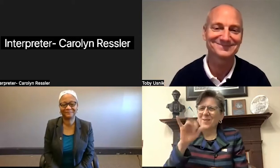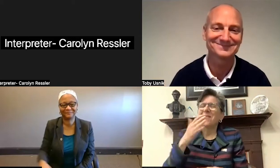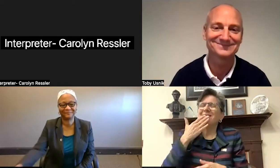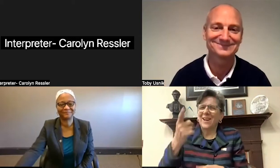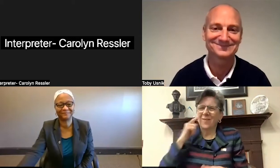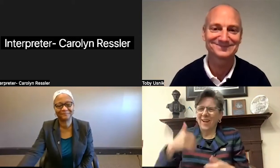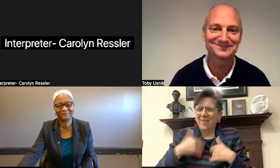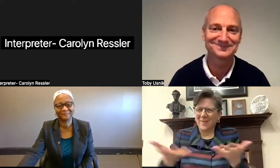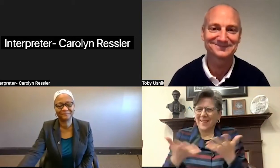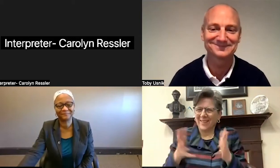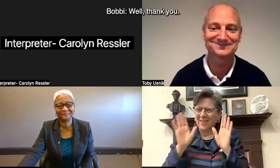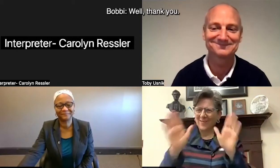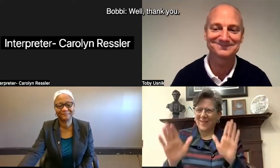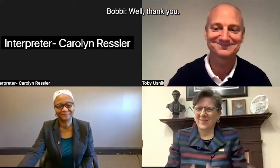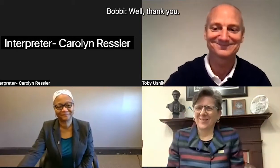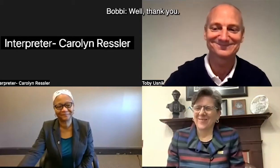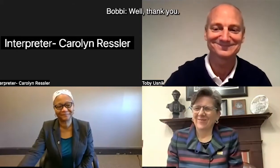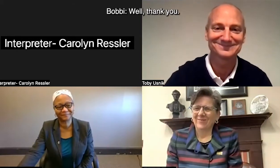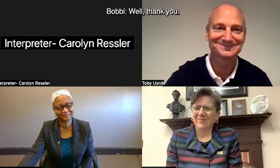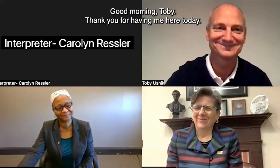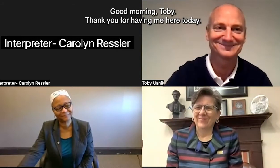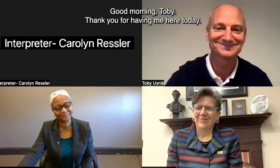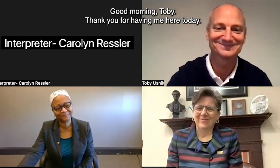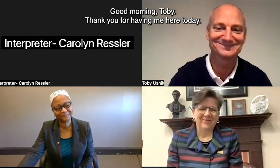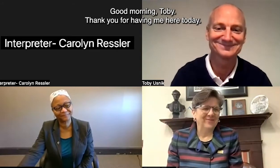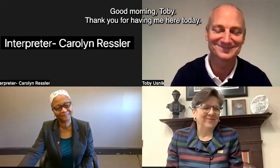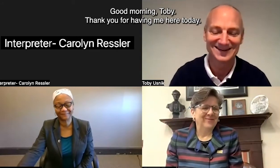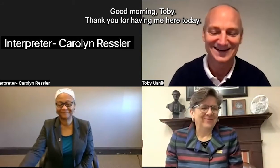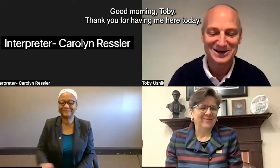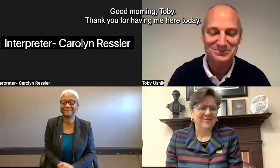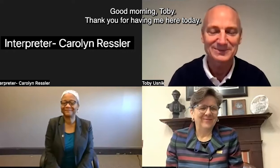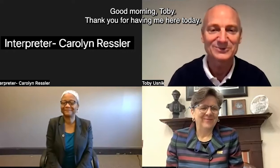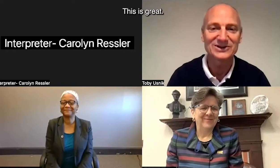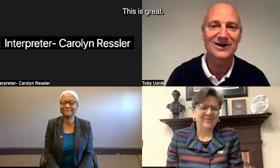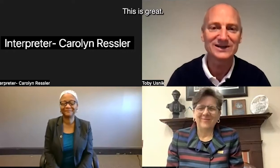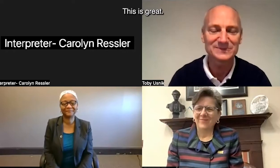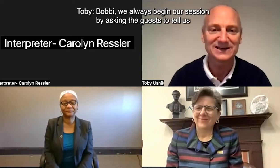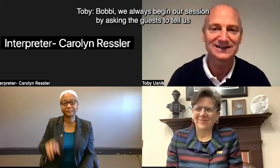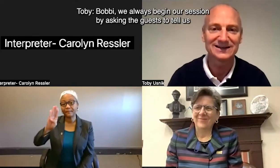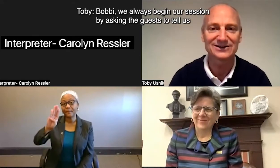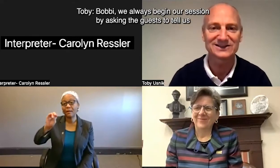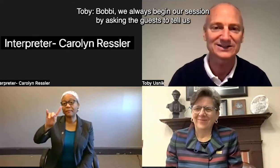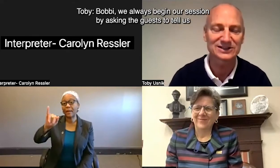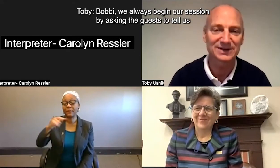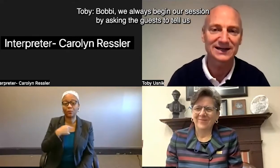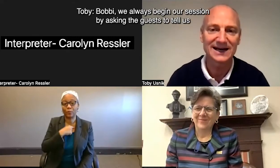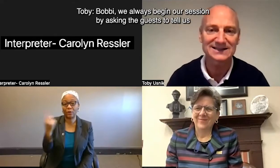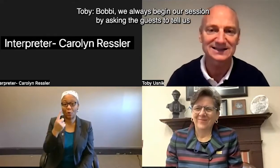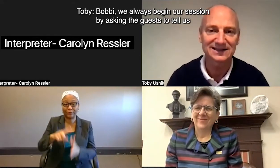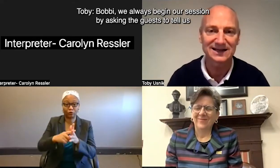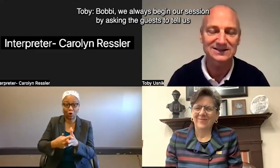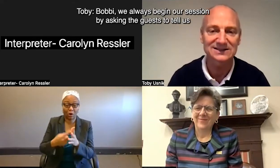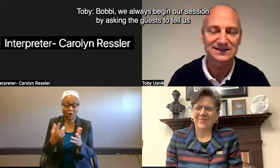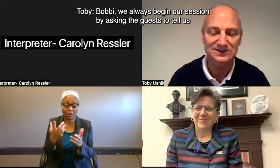Oh, well, thank you. Good morning, Toby. Thank you for having me here today. This is great. Bobby, we always begin our session by